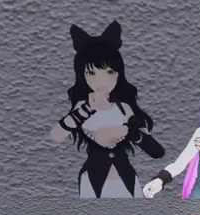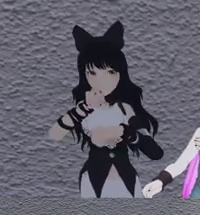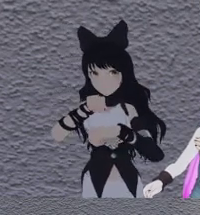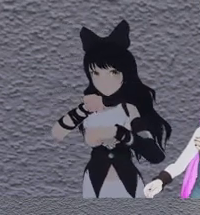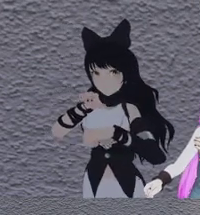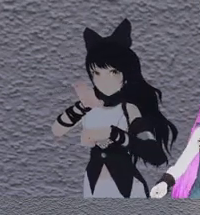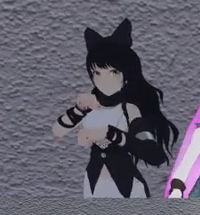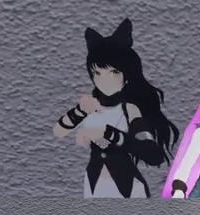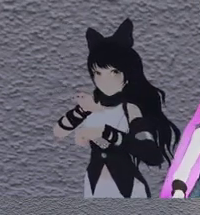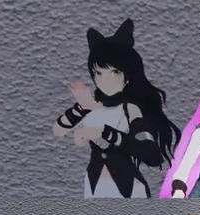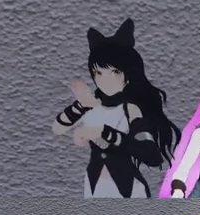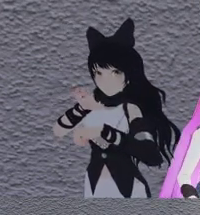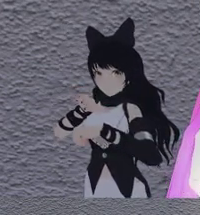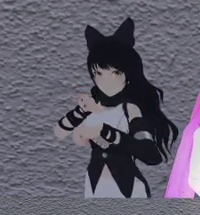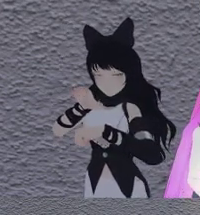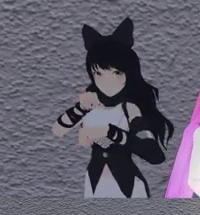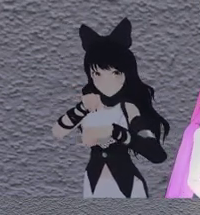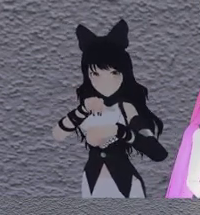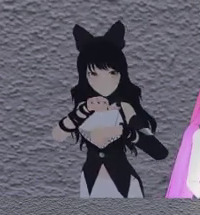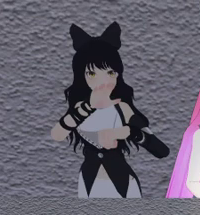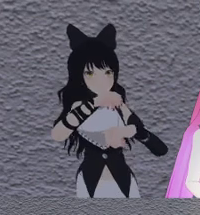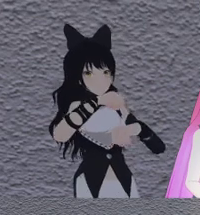Here, flicking it.